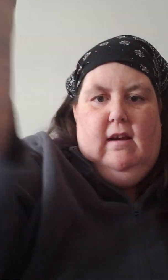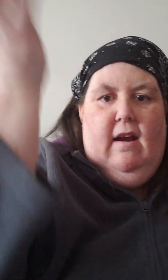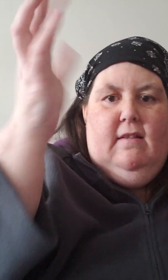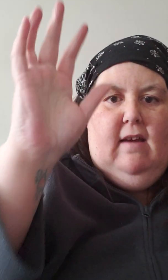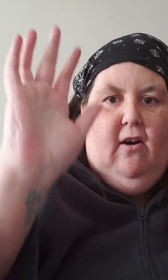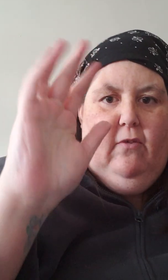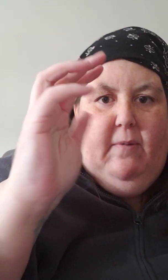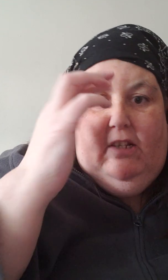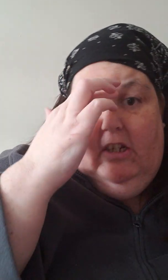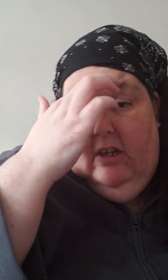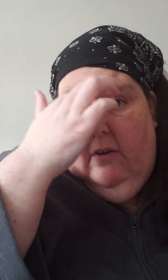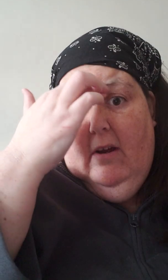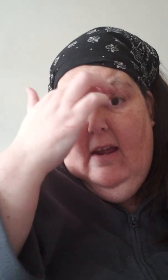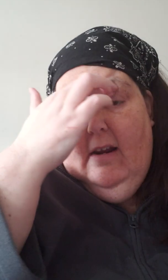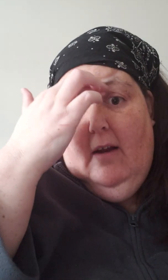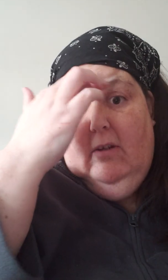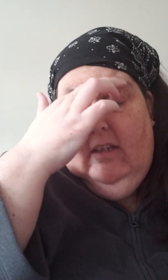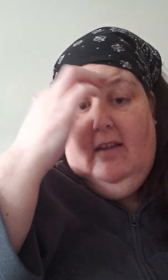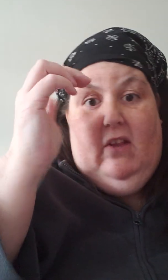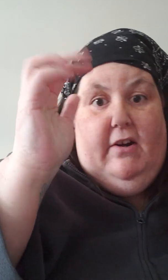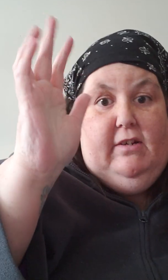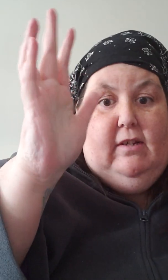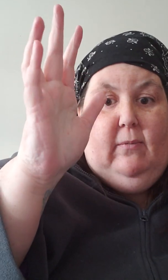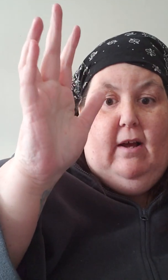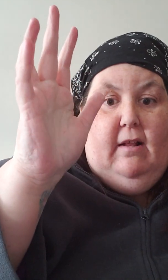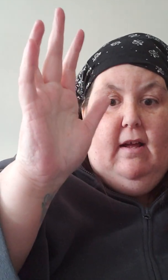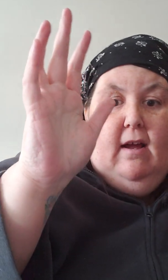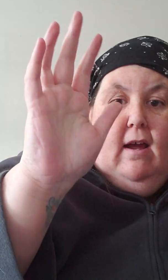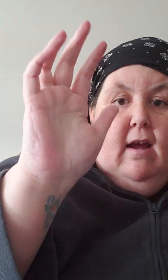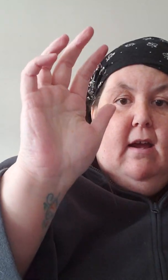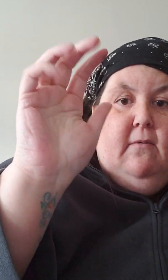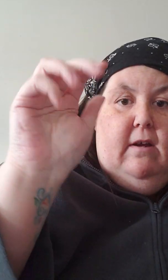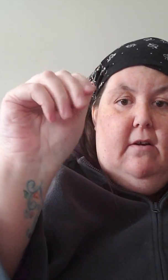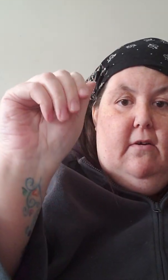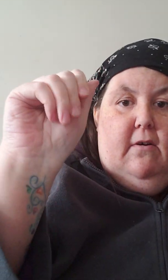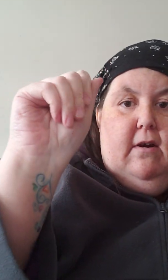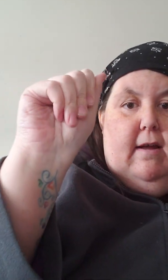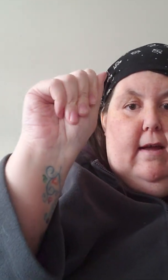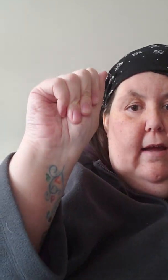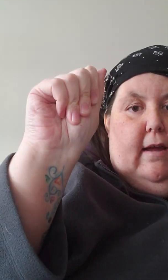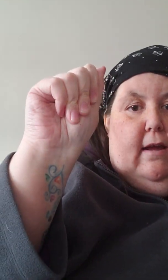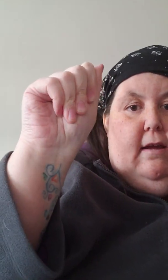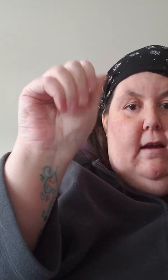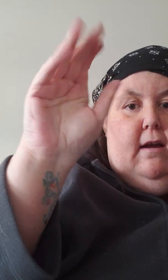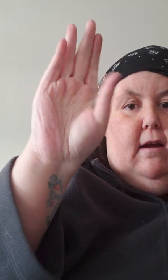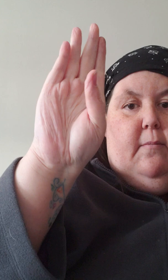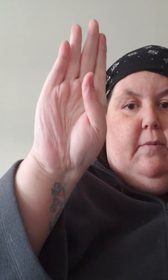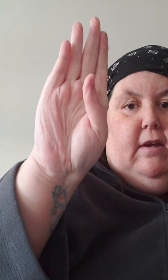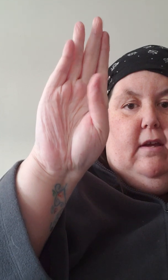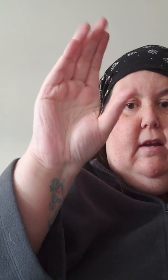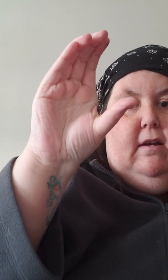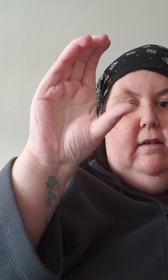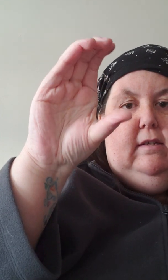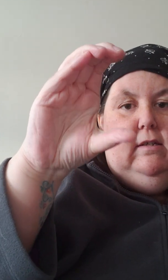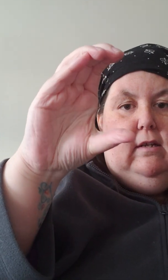sign the alphabets to you. And I will say the letters as well. And we go A, B,